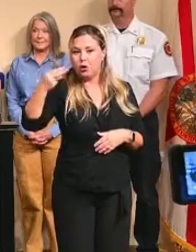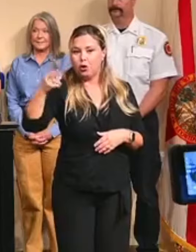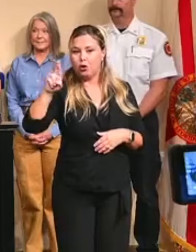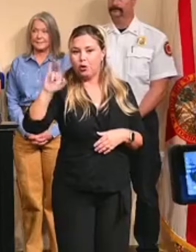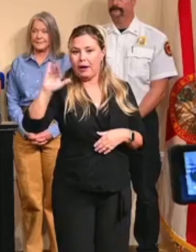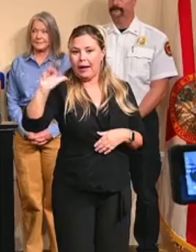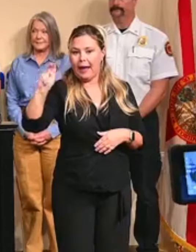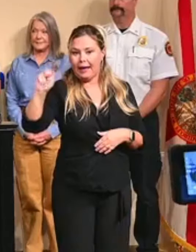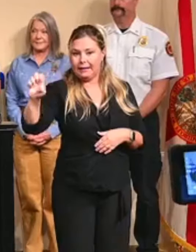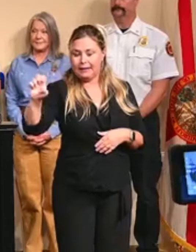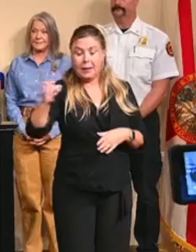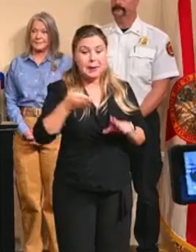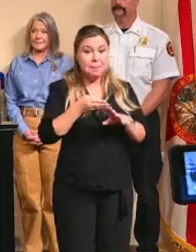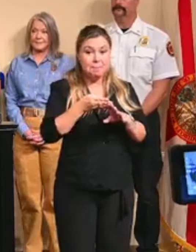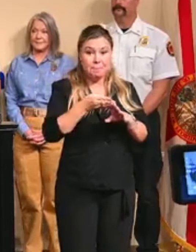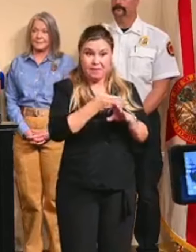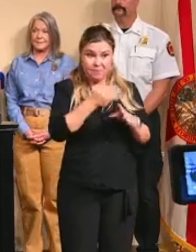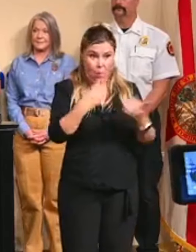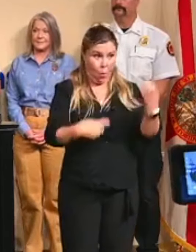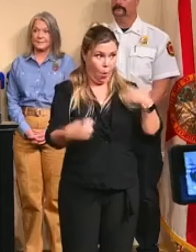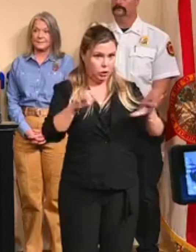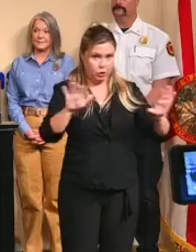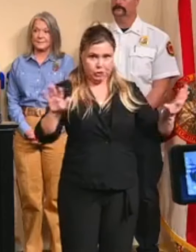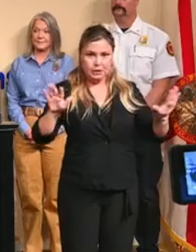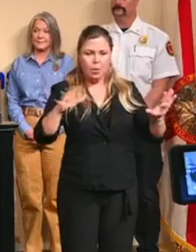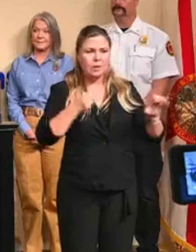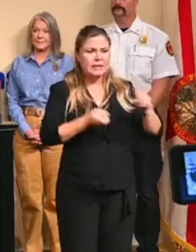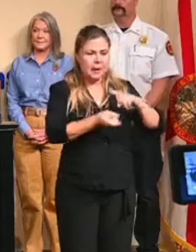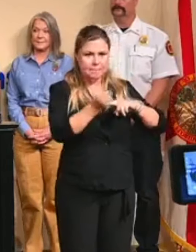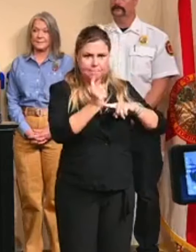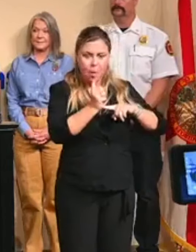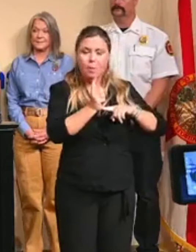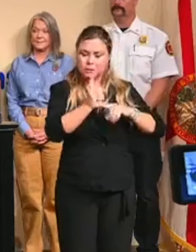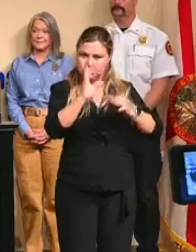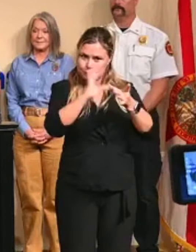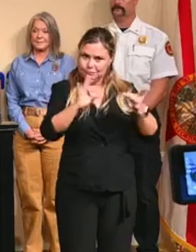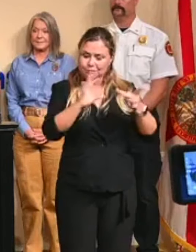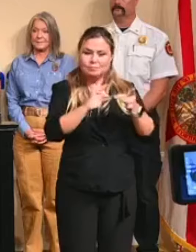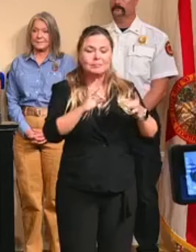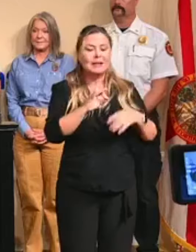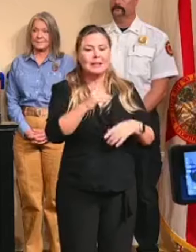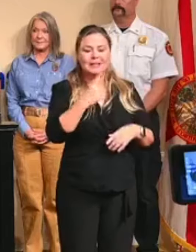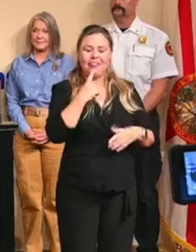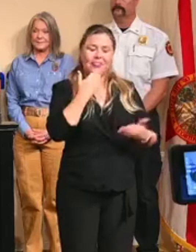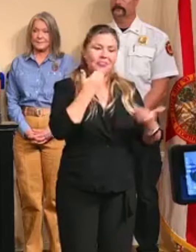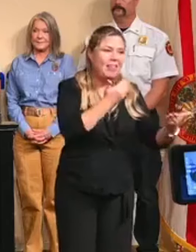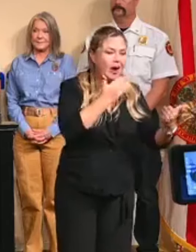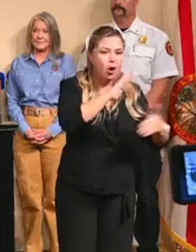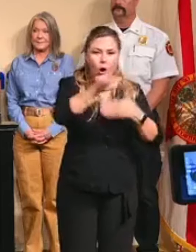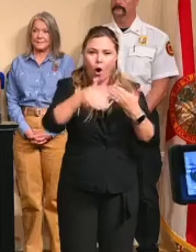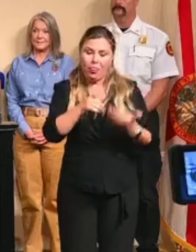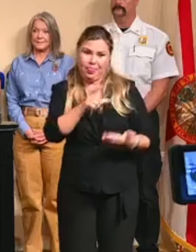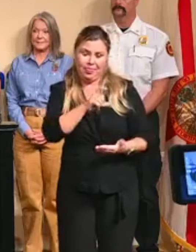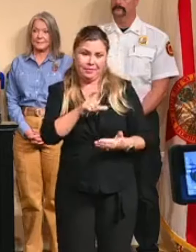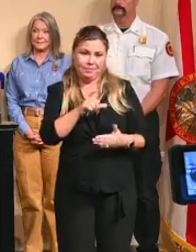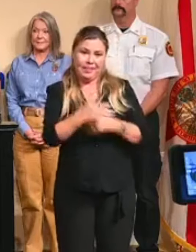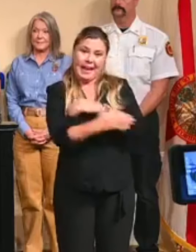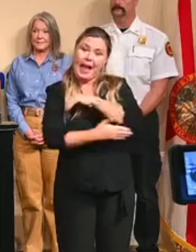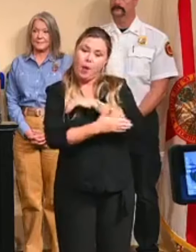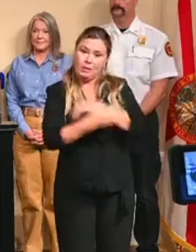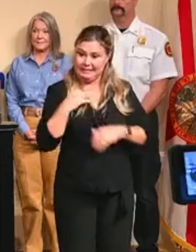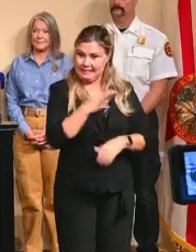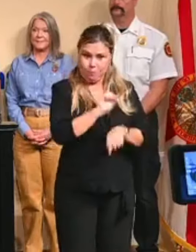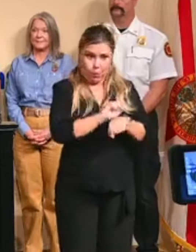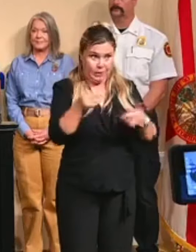www.sjcfl.us/hurricane. Before we go to questions, I want to take a moment to highlight and thank all of the amazing county staff working here in this